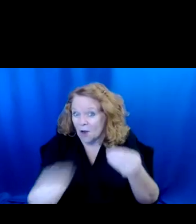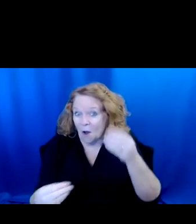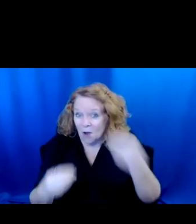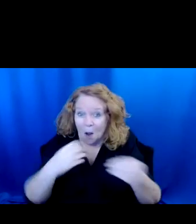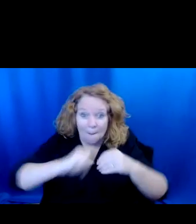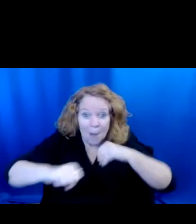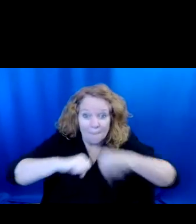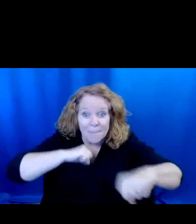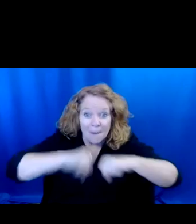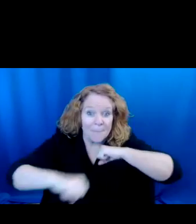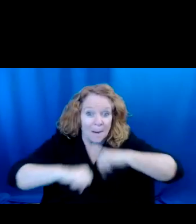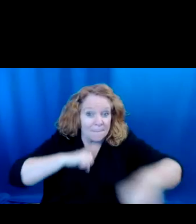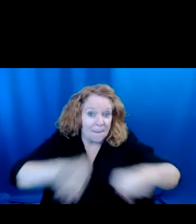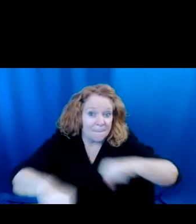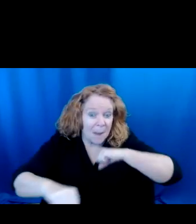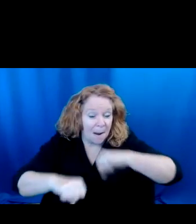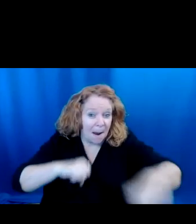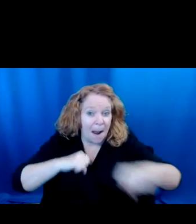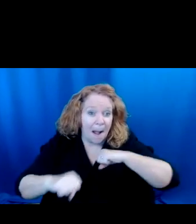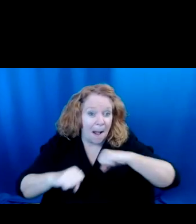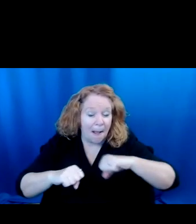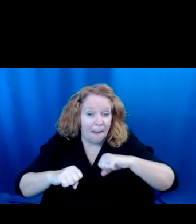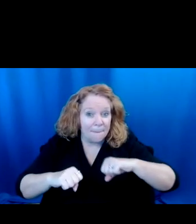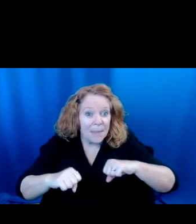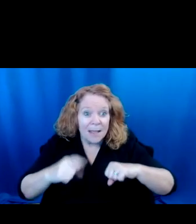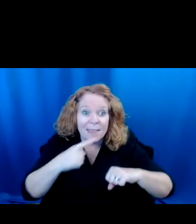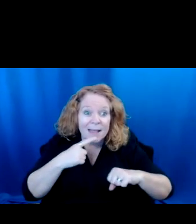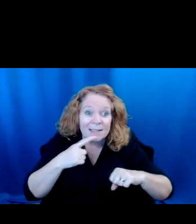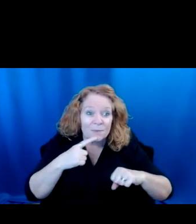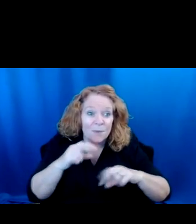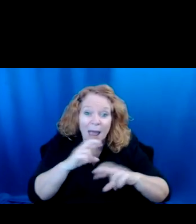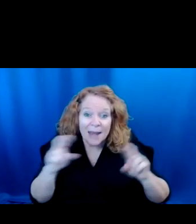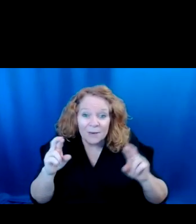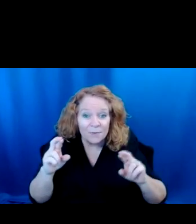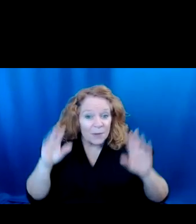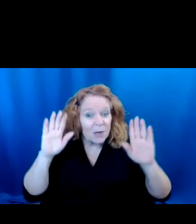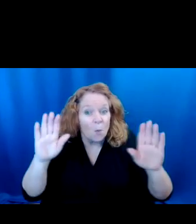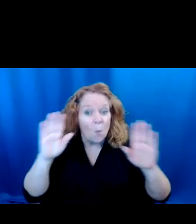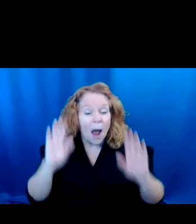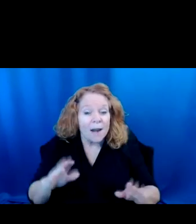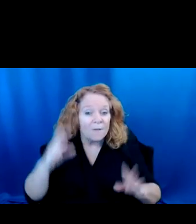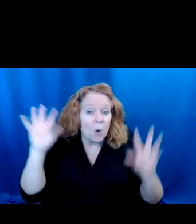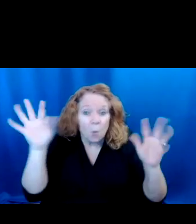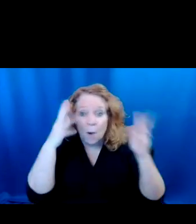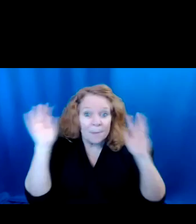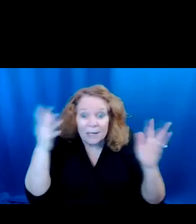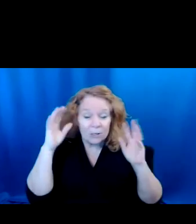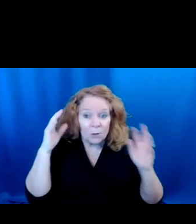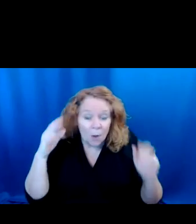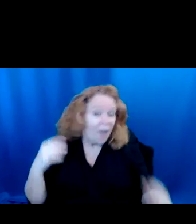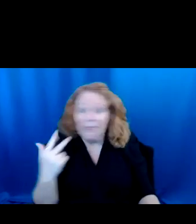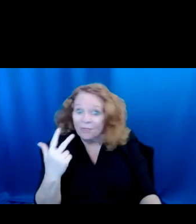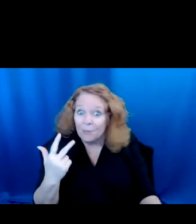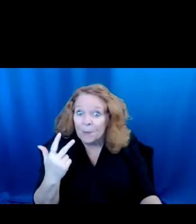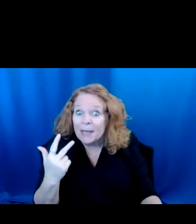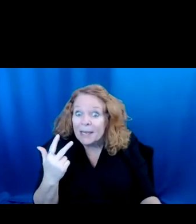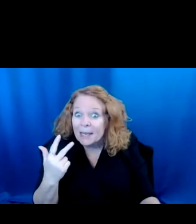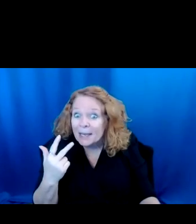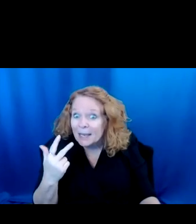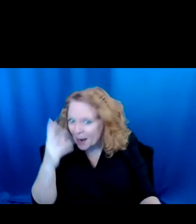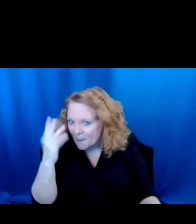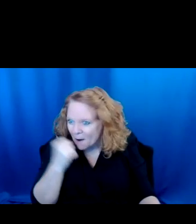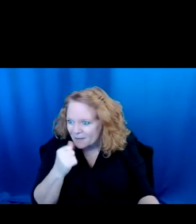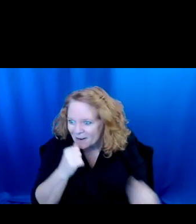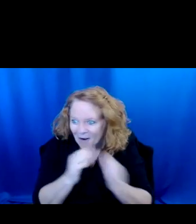boom, boom, boom, boom, boom, boom, boom. Let's count it down. With a wonderful whoop-a-dee-doo of a 3, boys and girls.